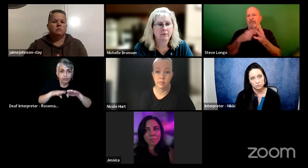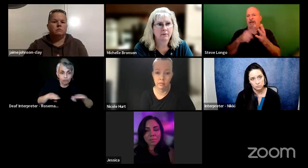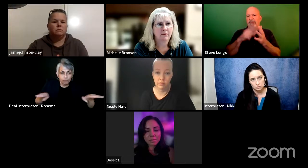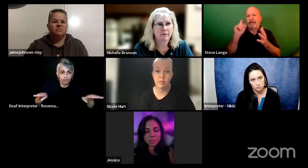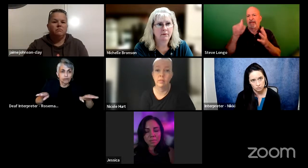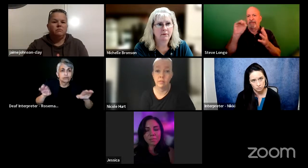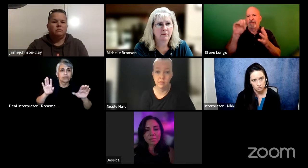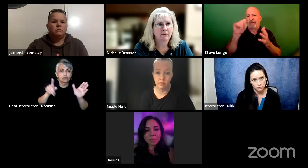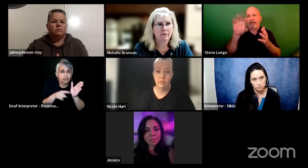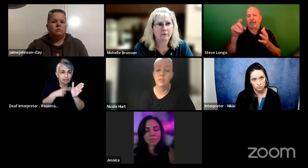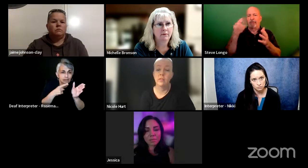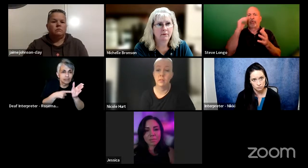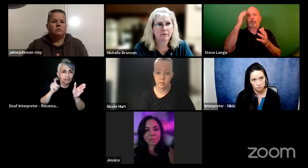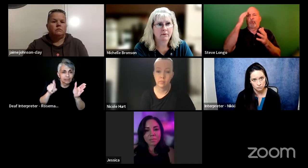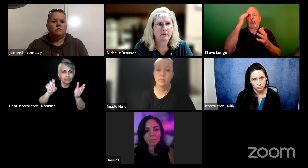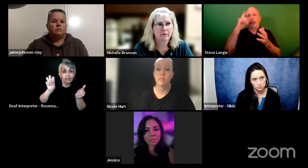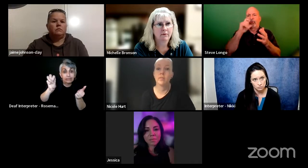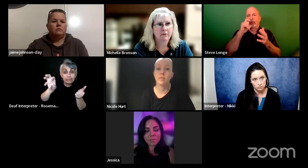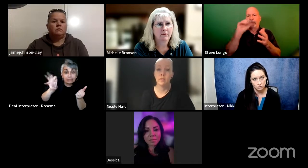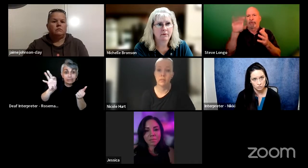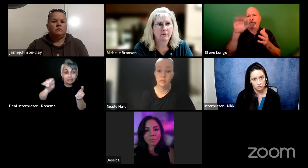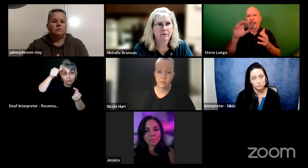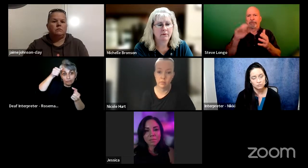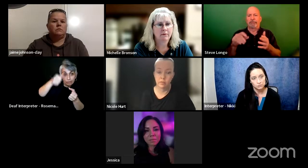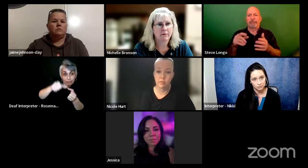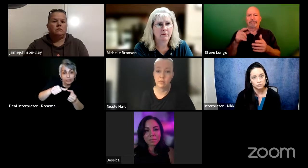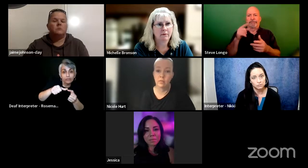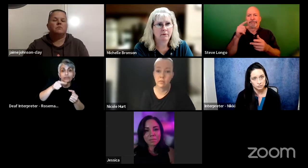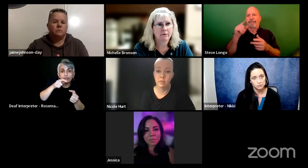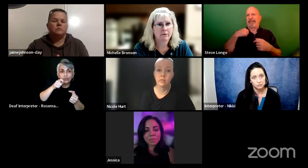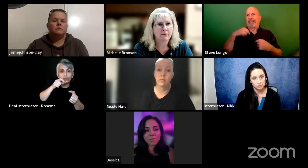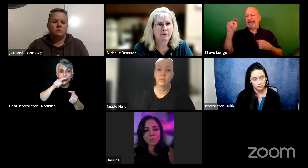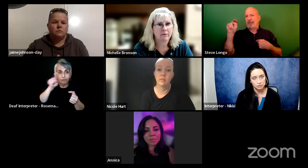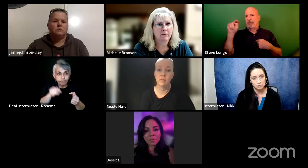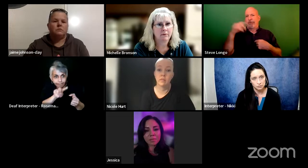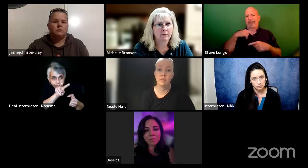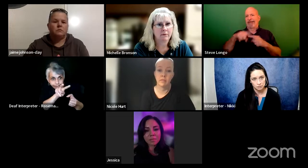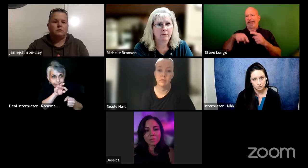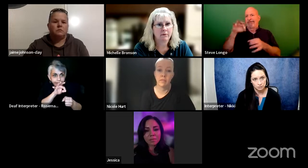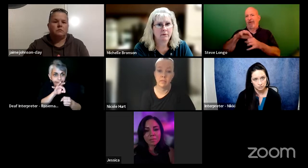so that people know what is on the floor.